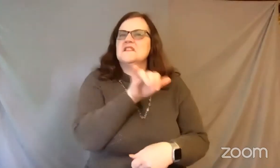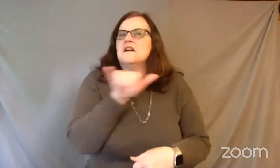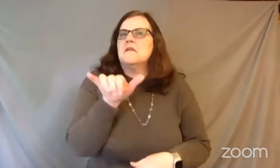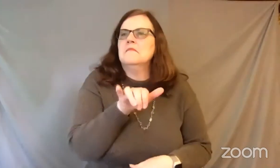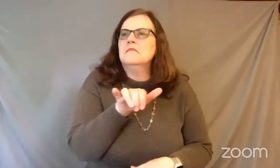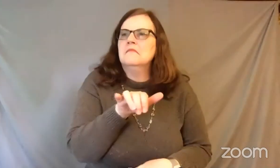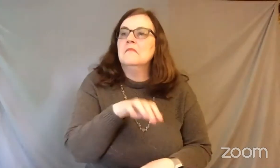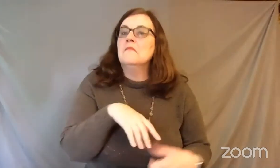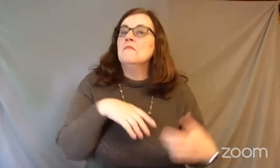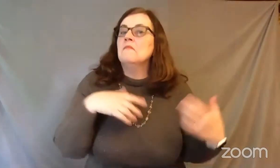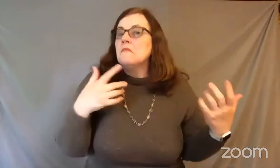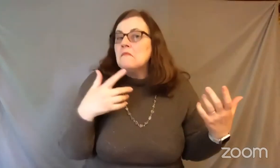language acquisition.